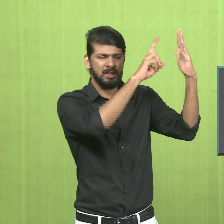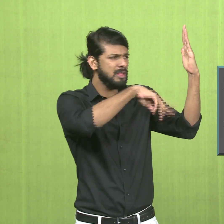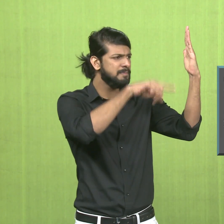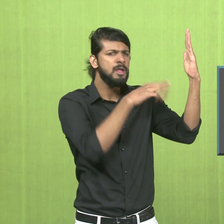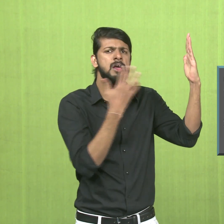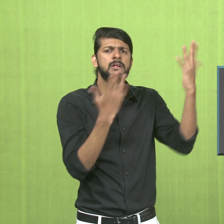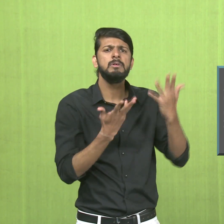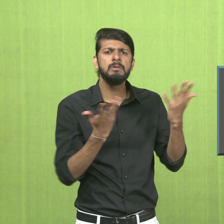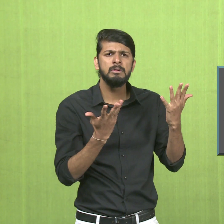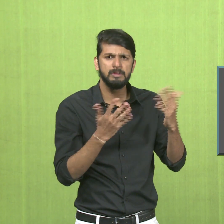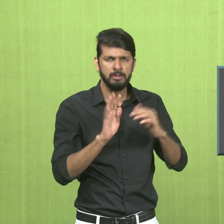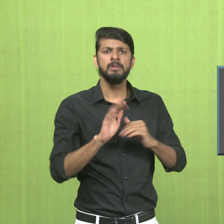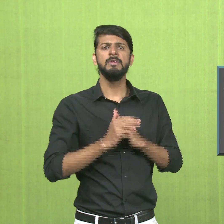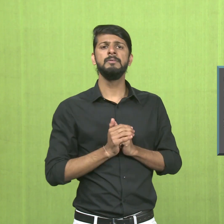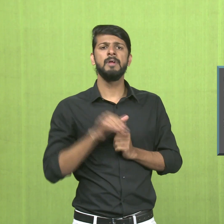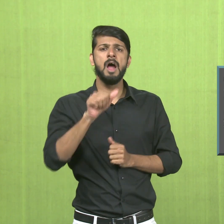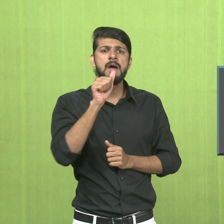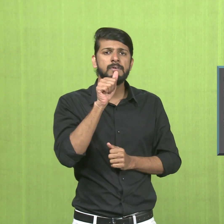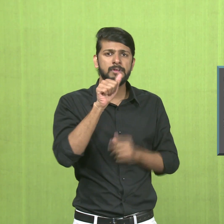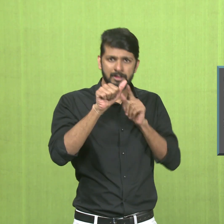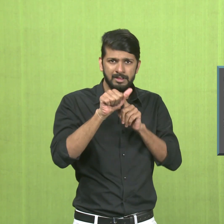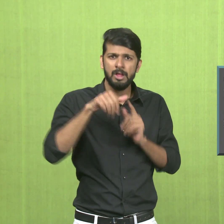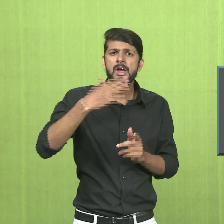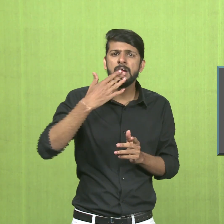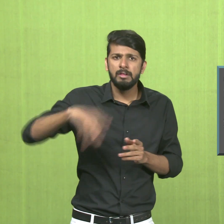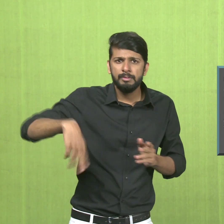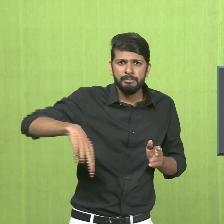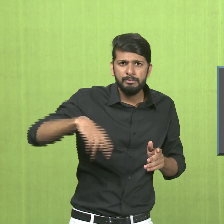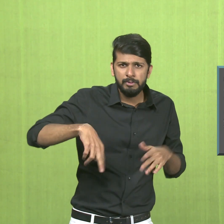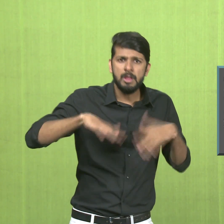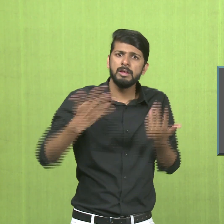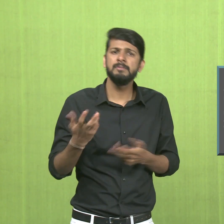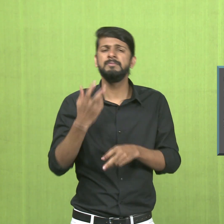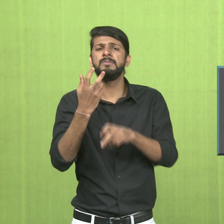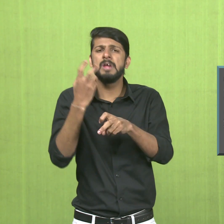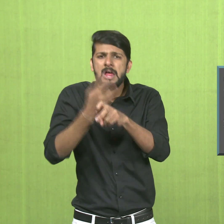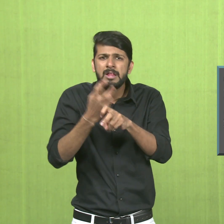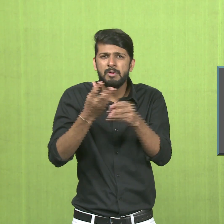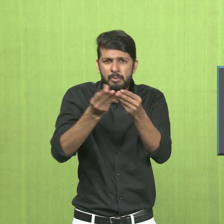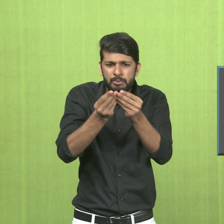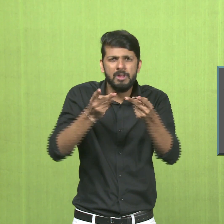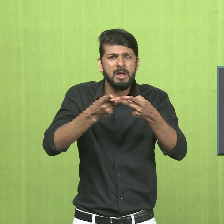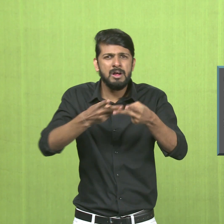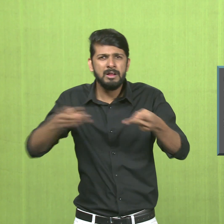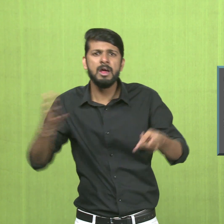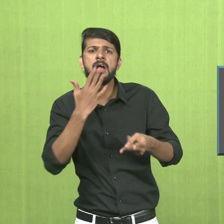The medium used in this is watercolors as well as mineral colors.